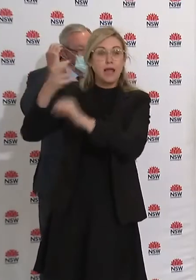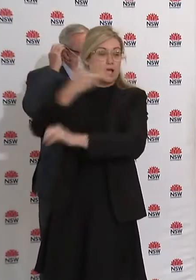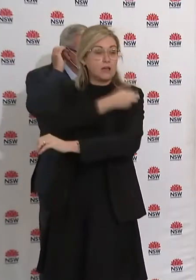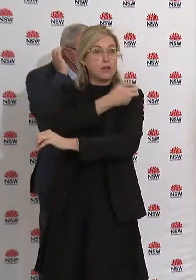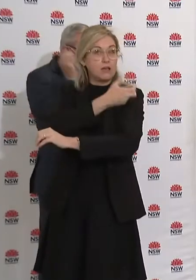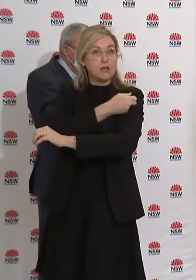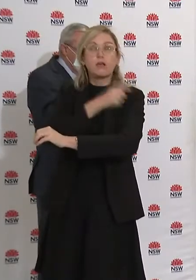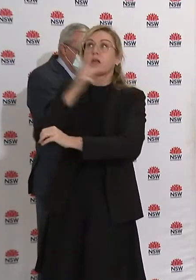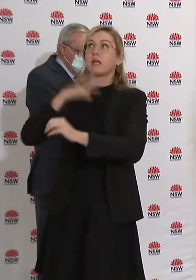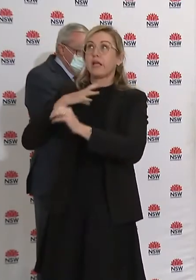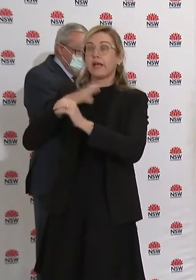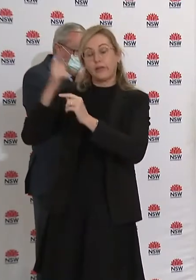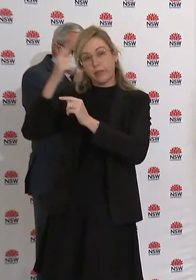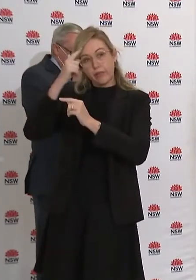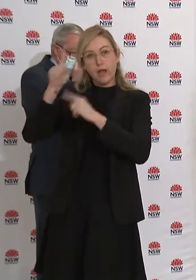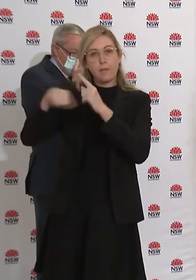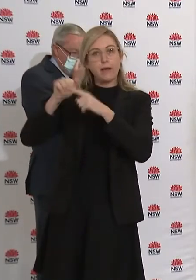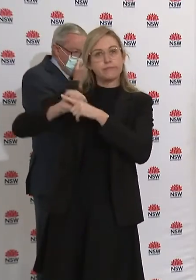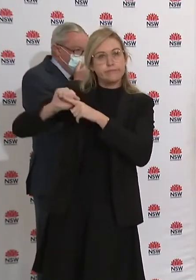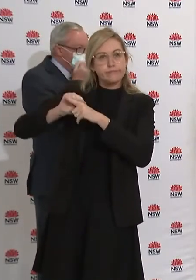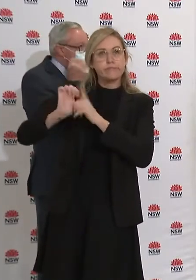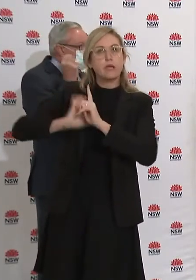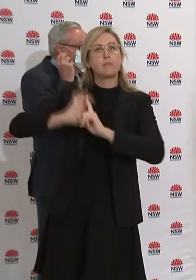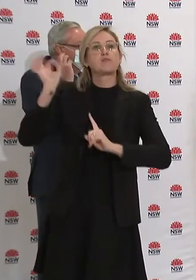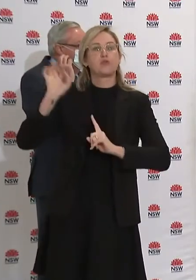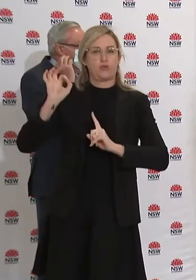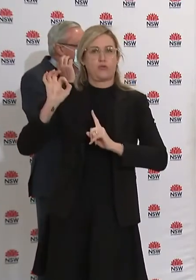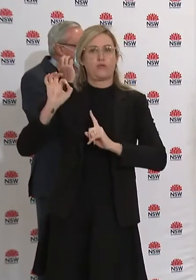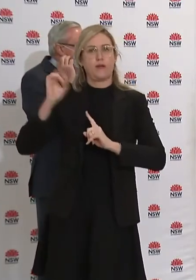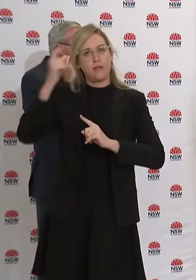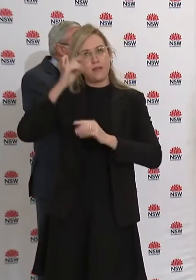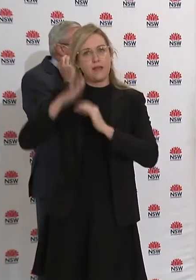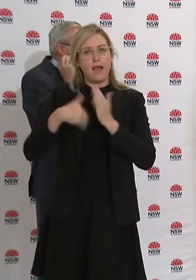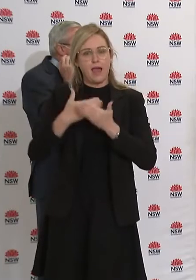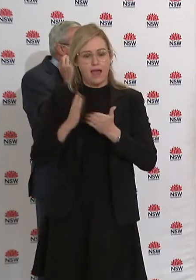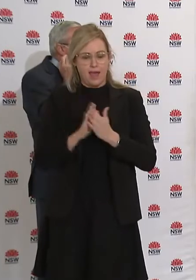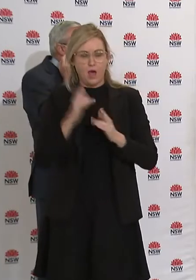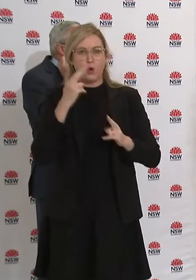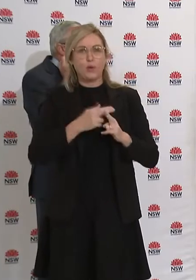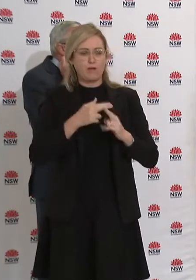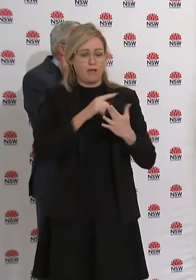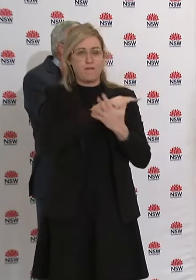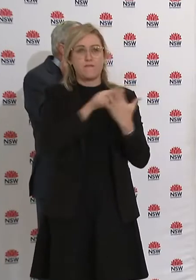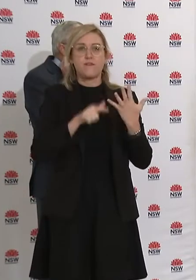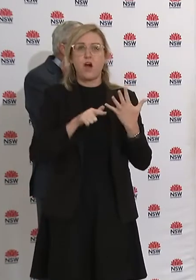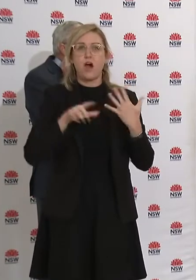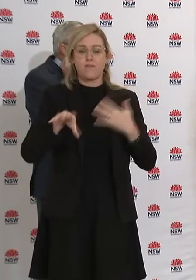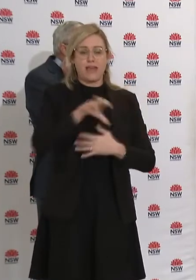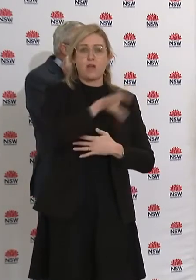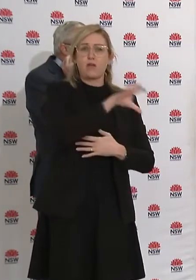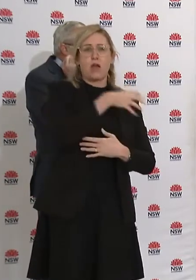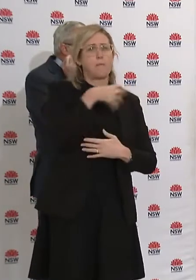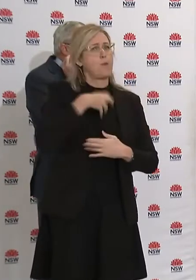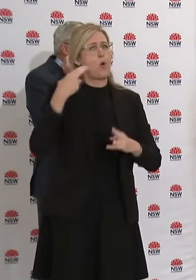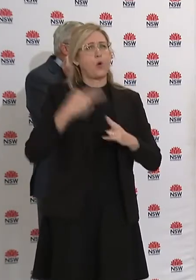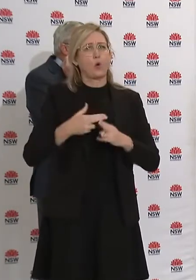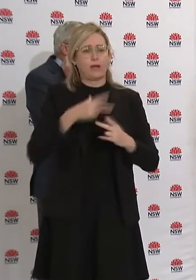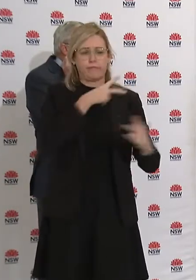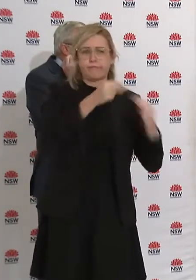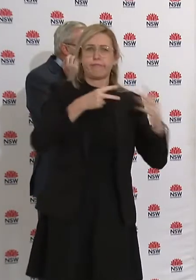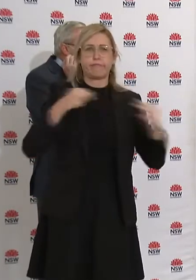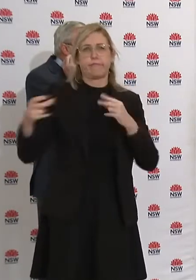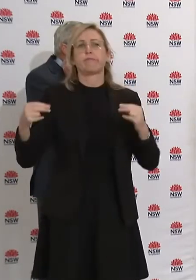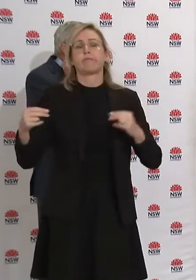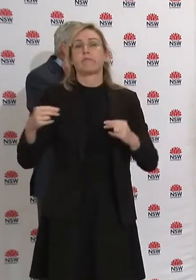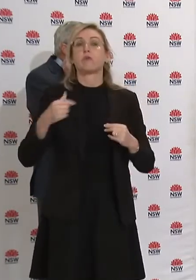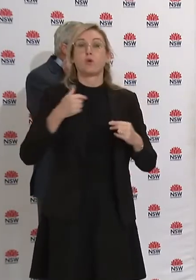refocus into those key local government areas, into those local communities. The New South Wales Government has done that already. We have a